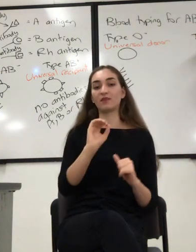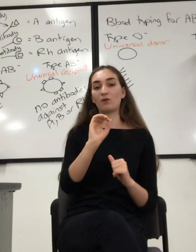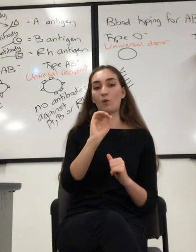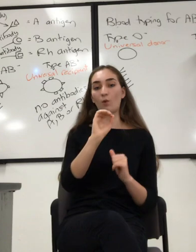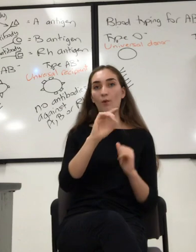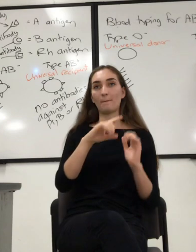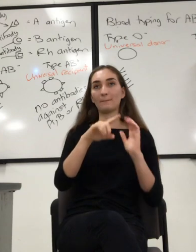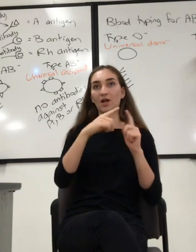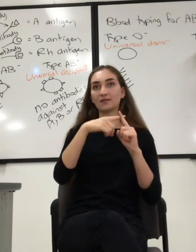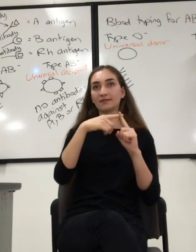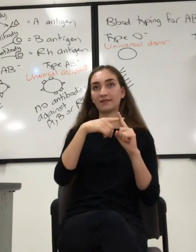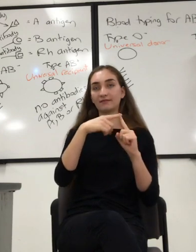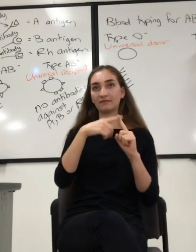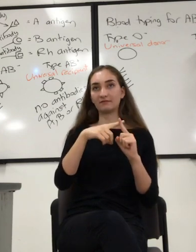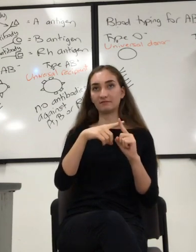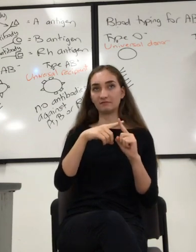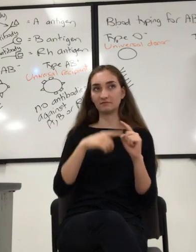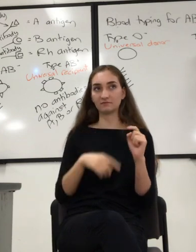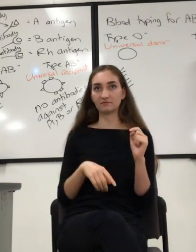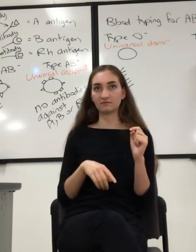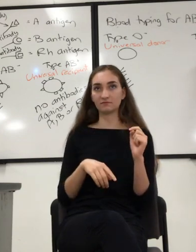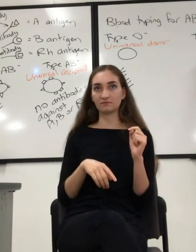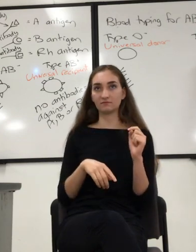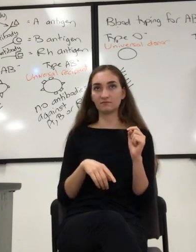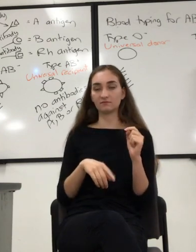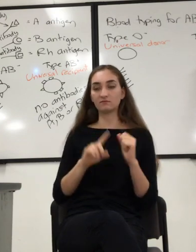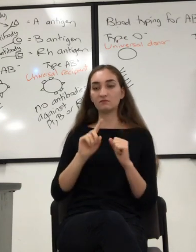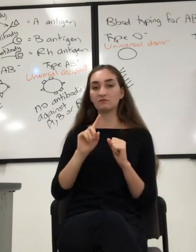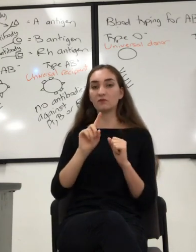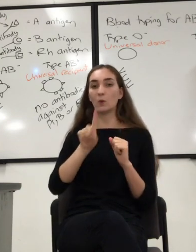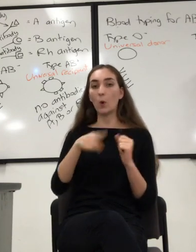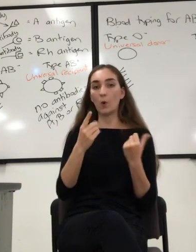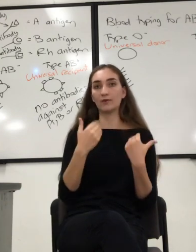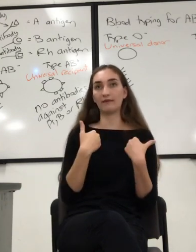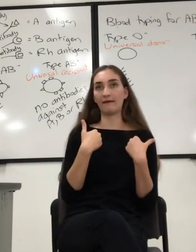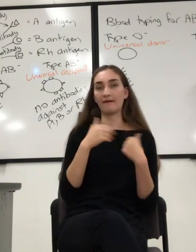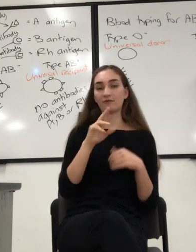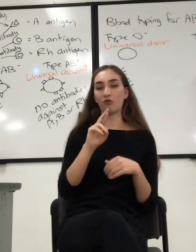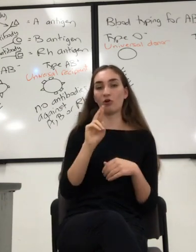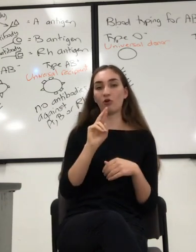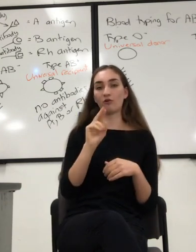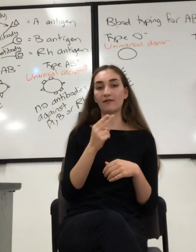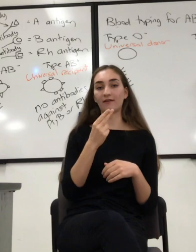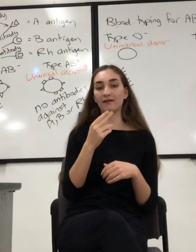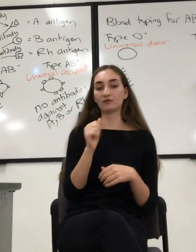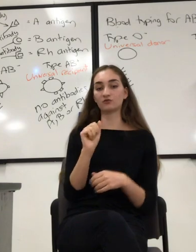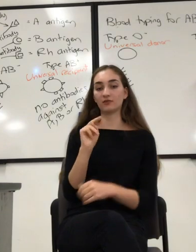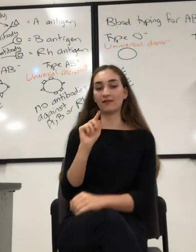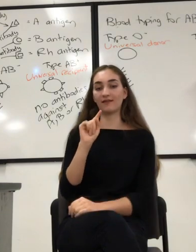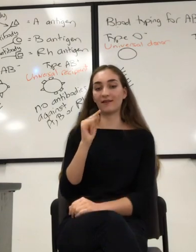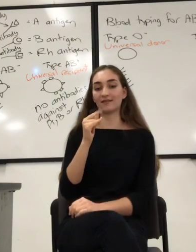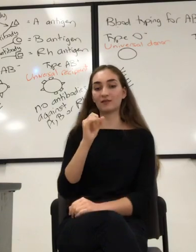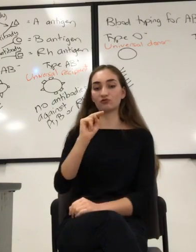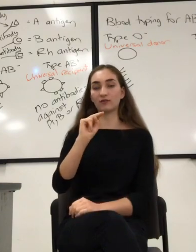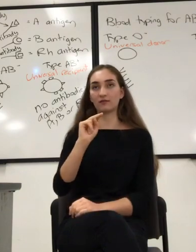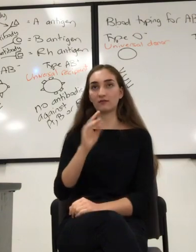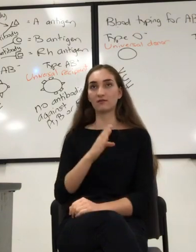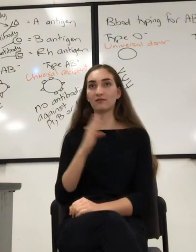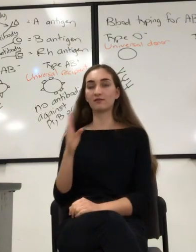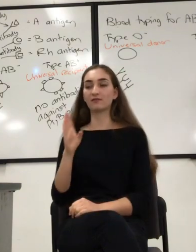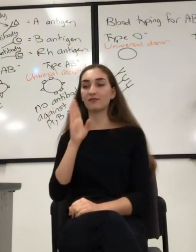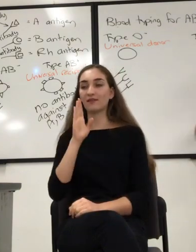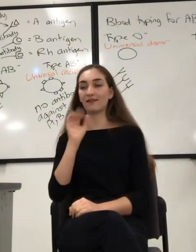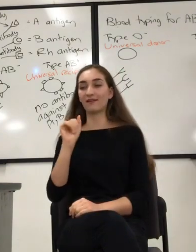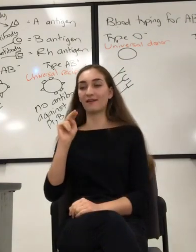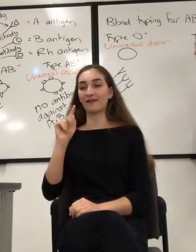So they would have just the Rh antigen, and they'll have the antibody against A